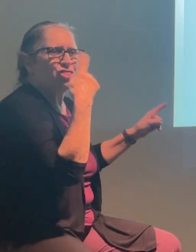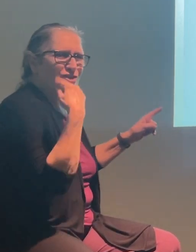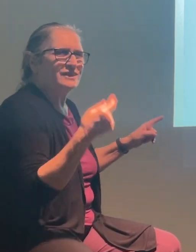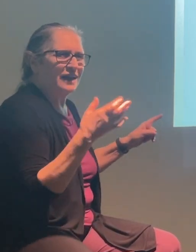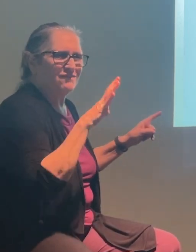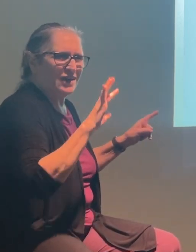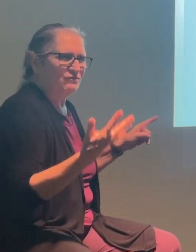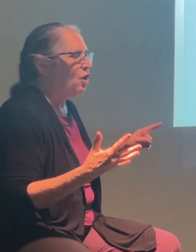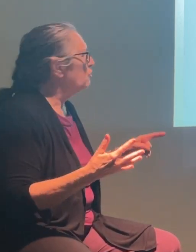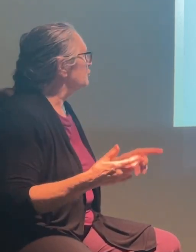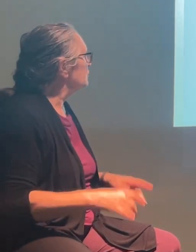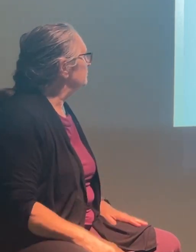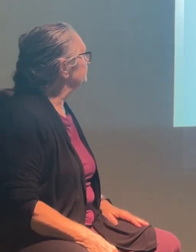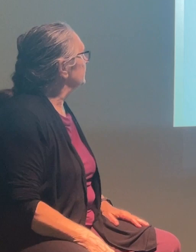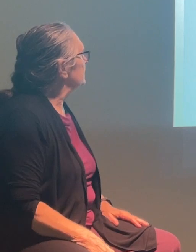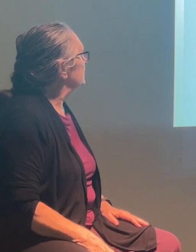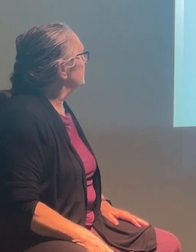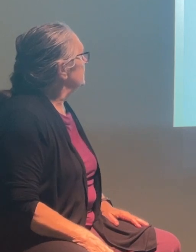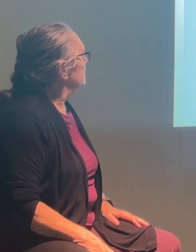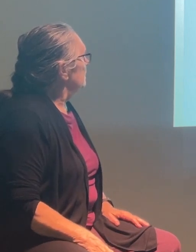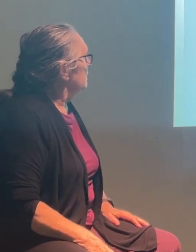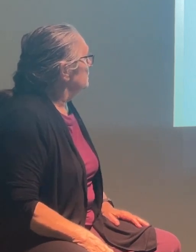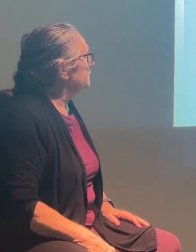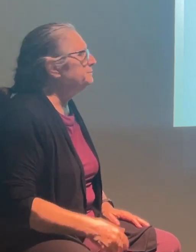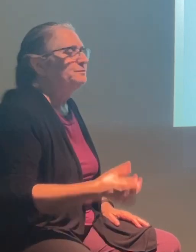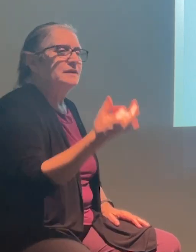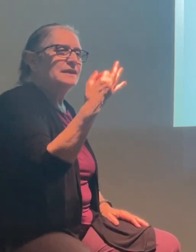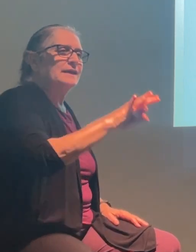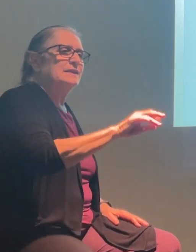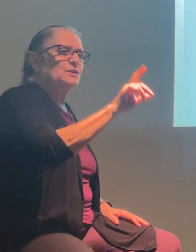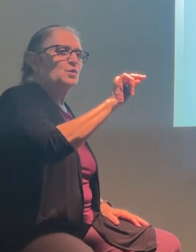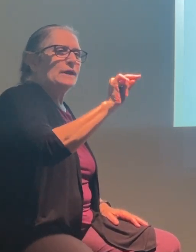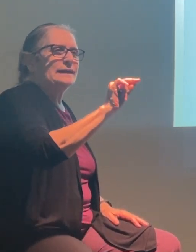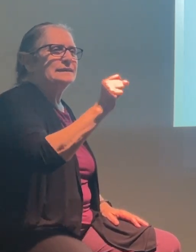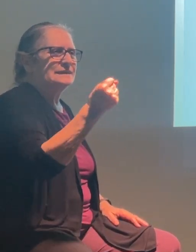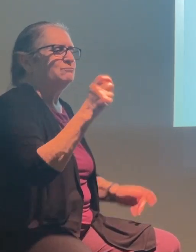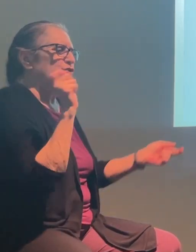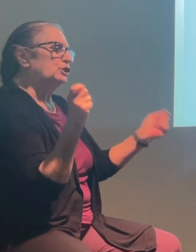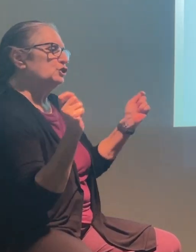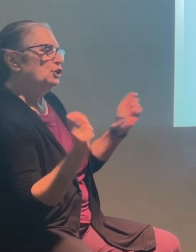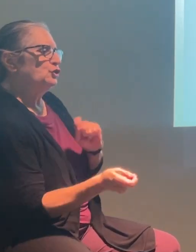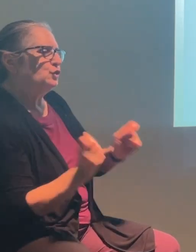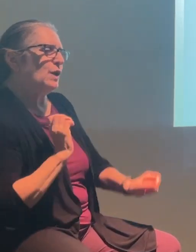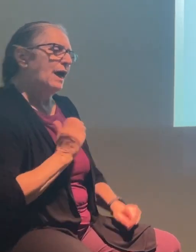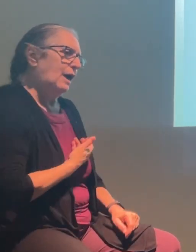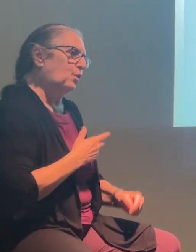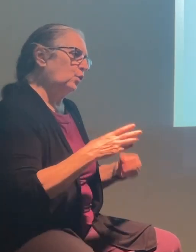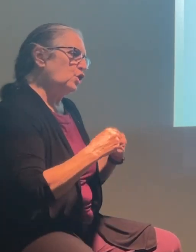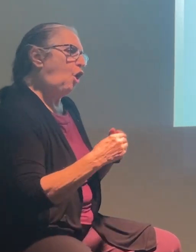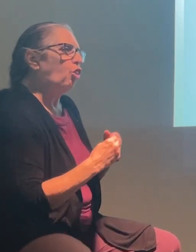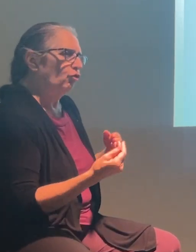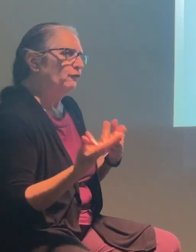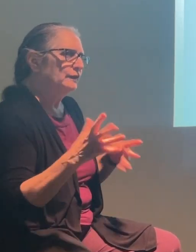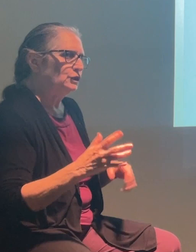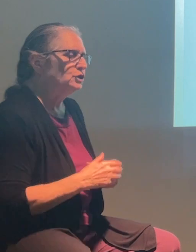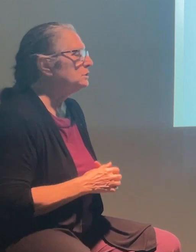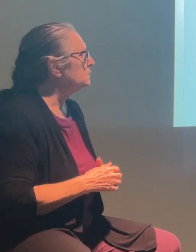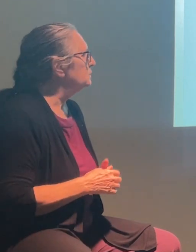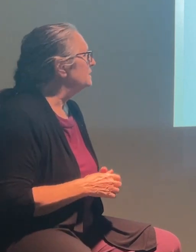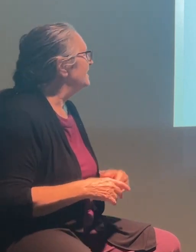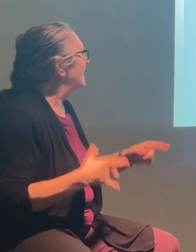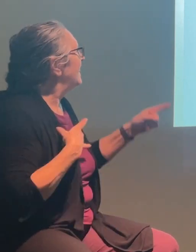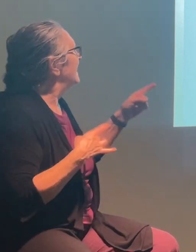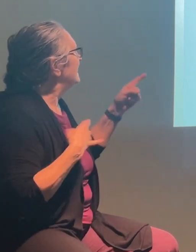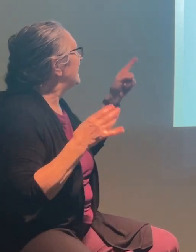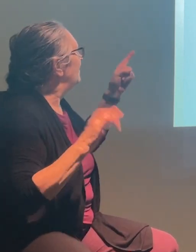is one of the more average ones. By the 1920s, it looks a lot more like the ones we're used to today. Like they've already simplified it. I kind of